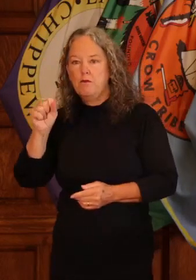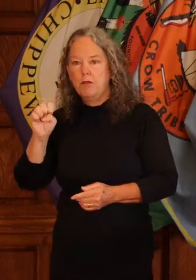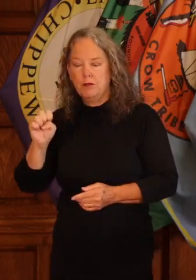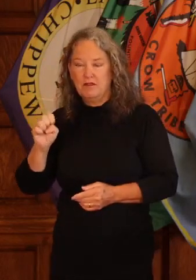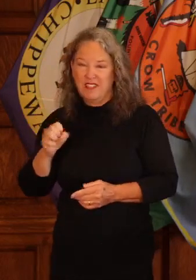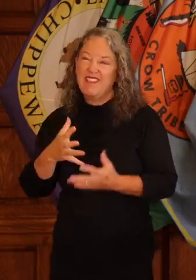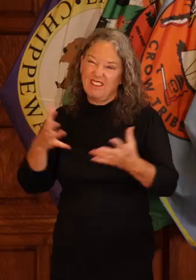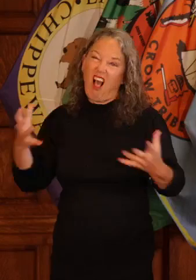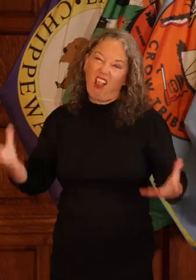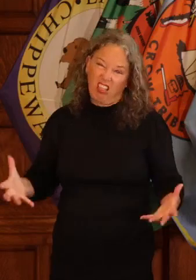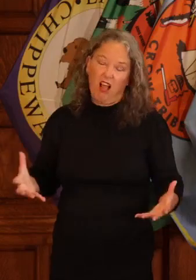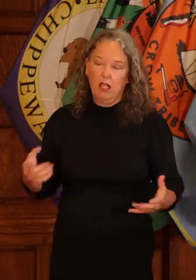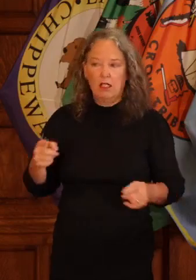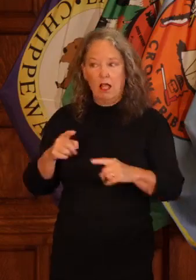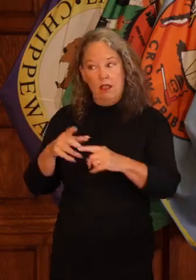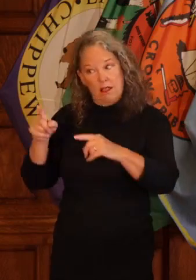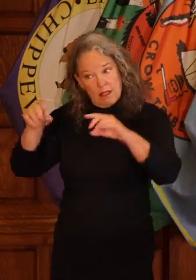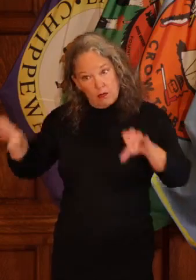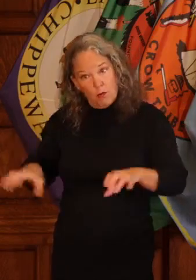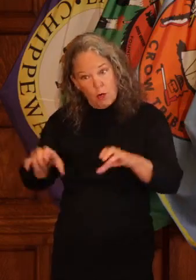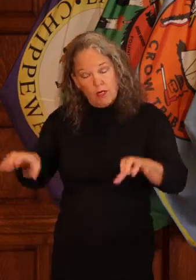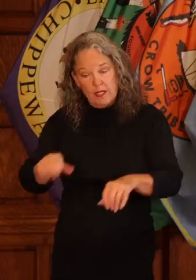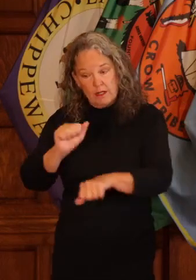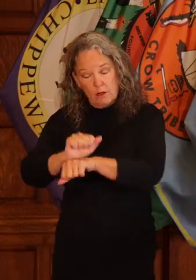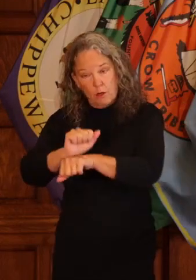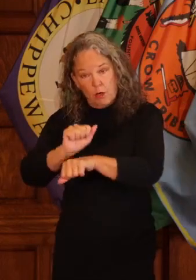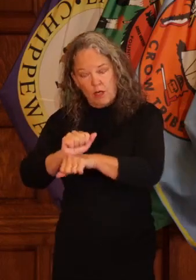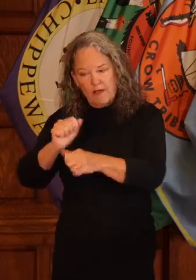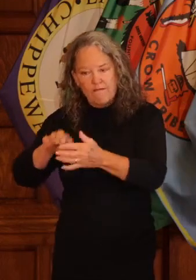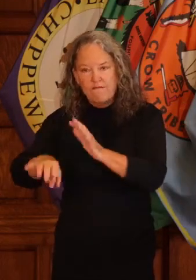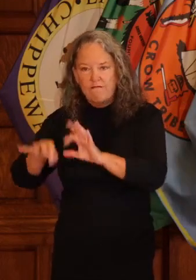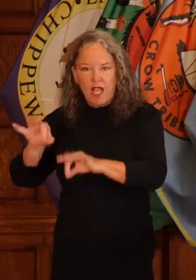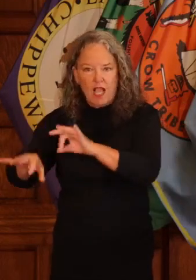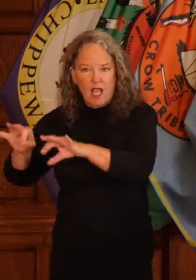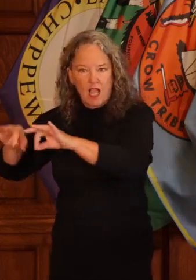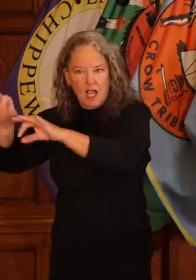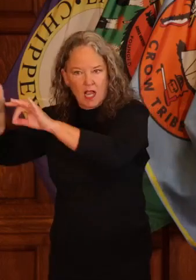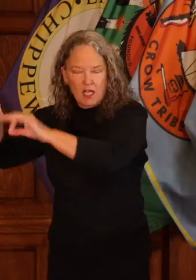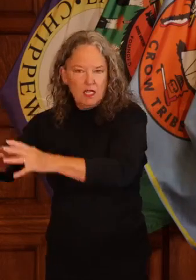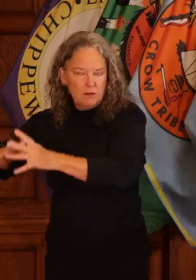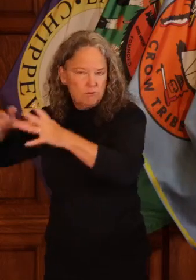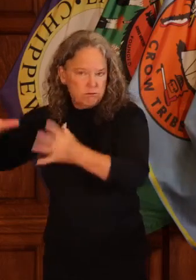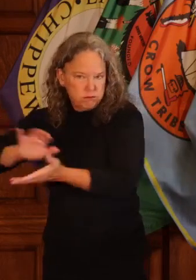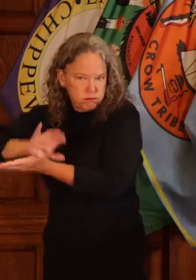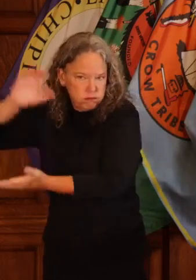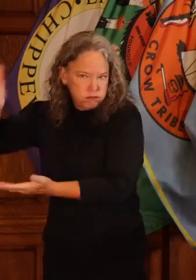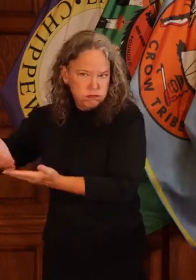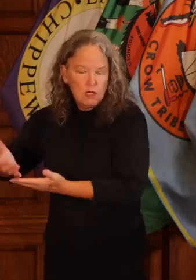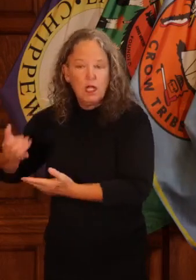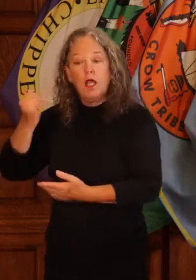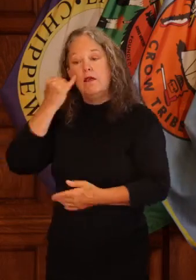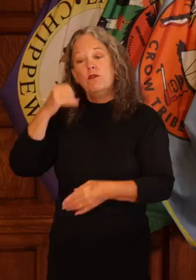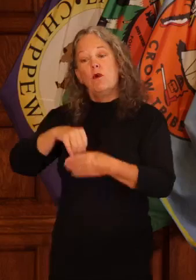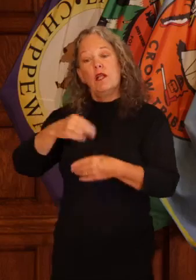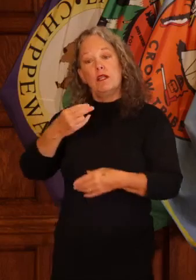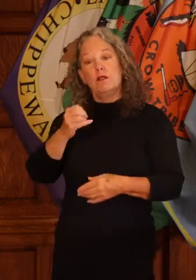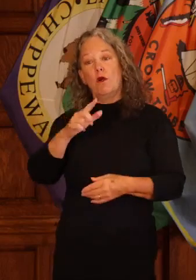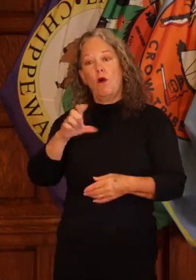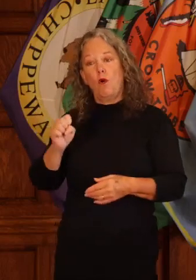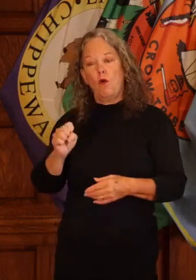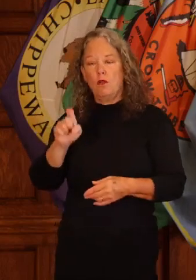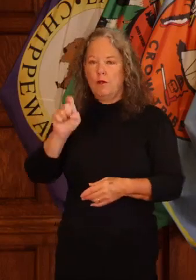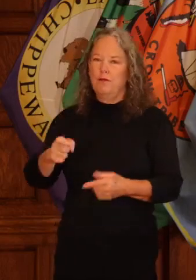they're finding tremendous amounts. In the long run, if you're in a hole what you have to do is stop